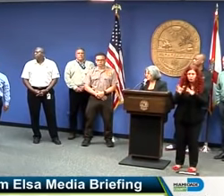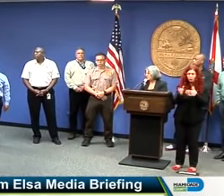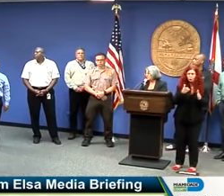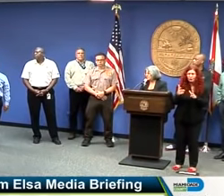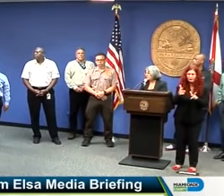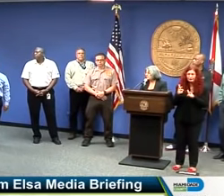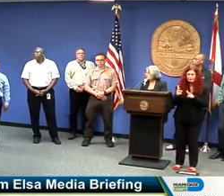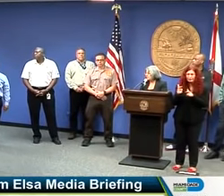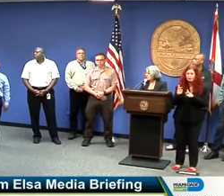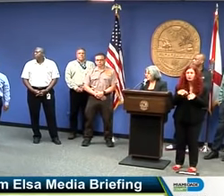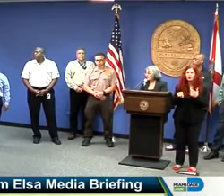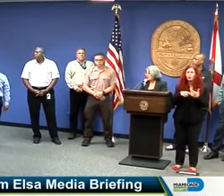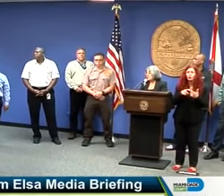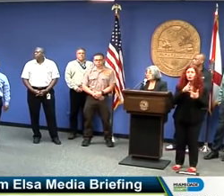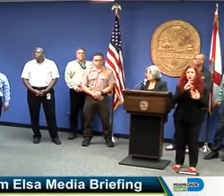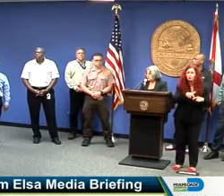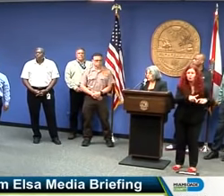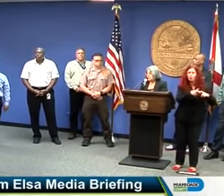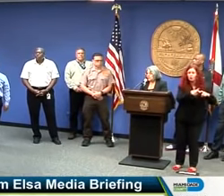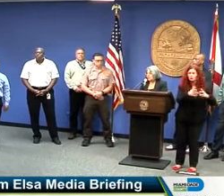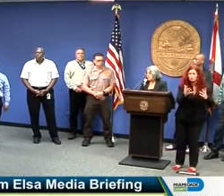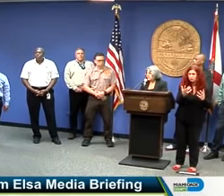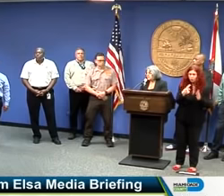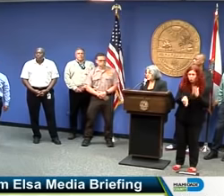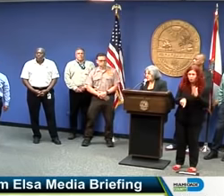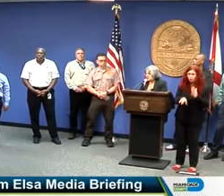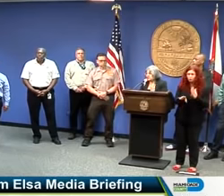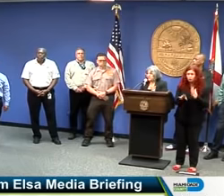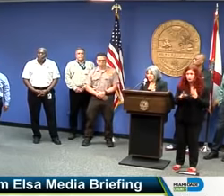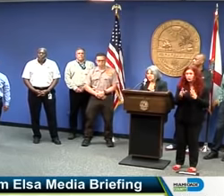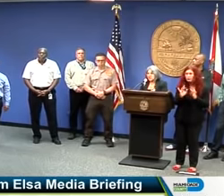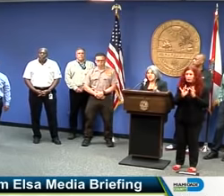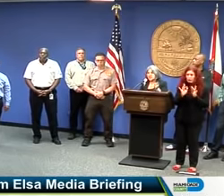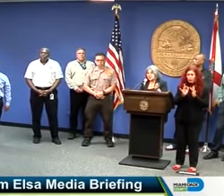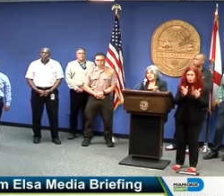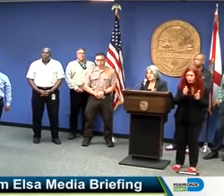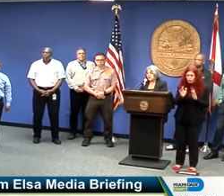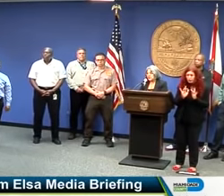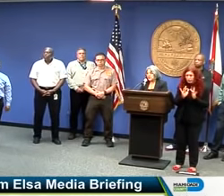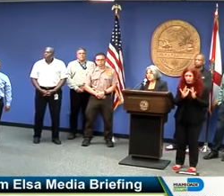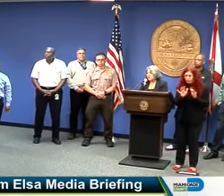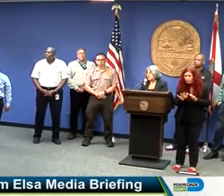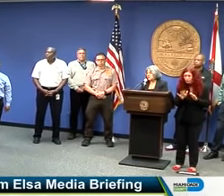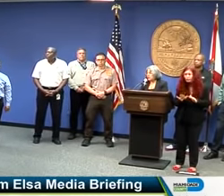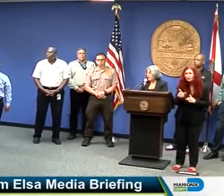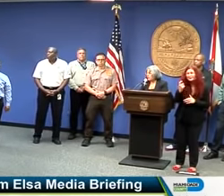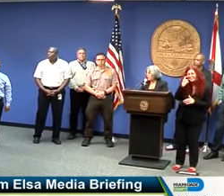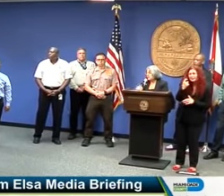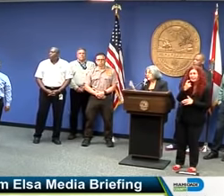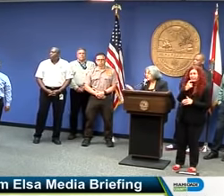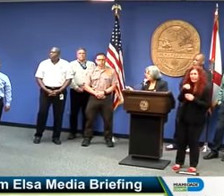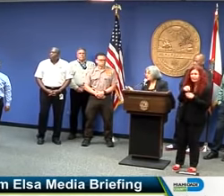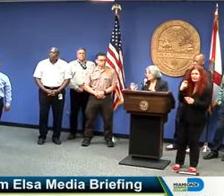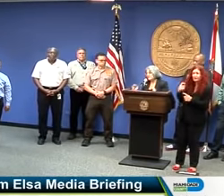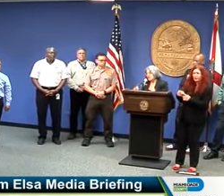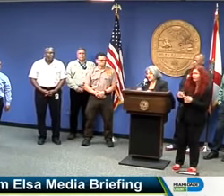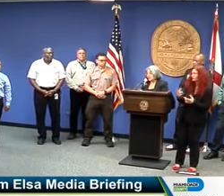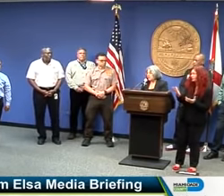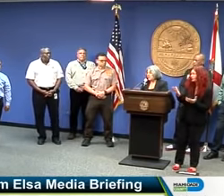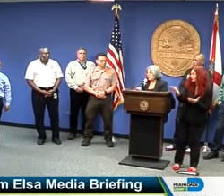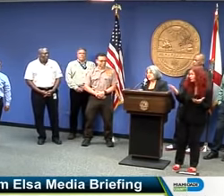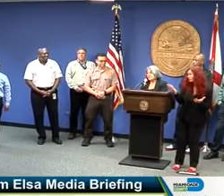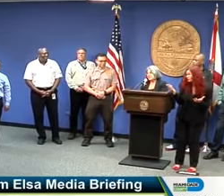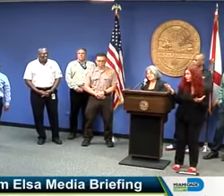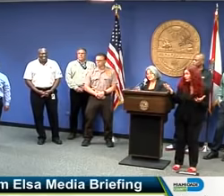at the threshold as far as ceasing operations? So, as I just said in Spanish, it's about 30 miles per hour. I know,